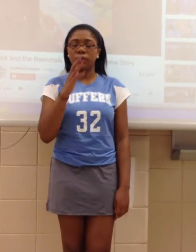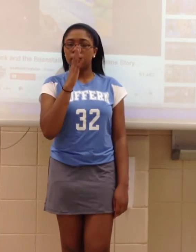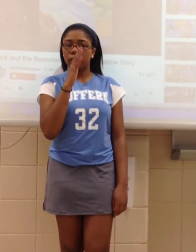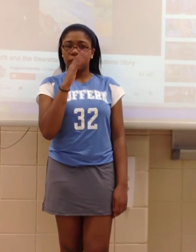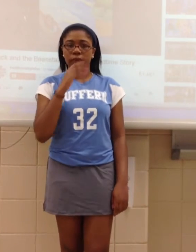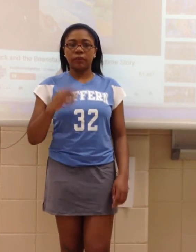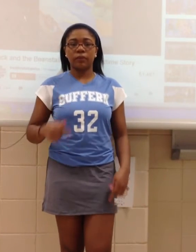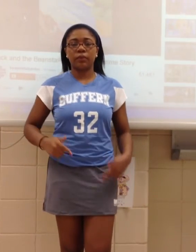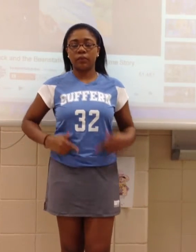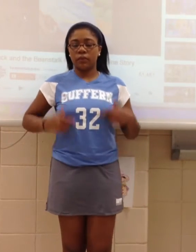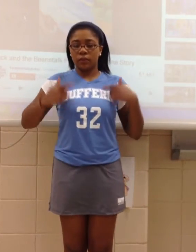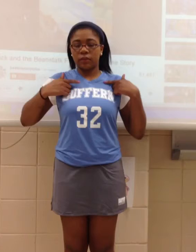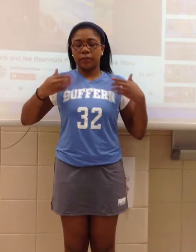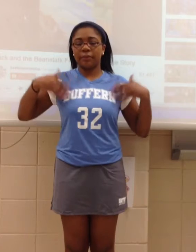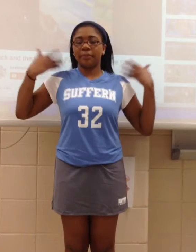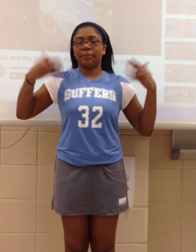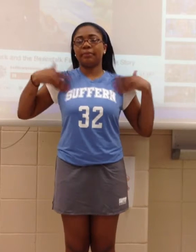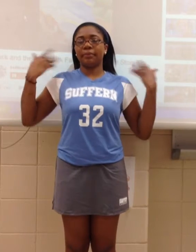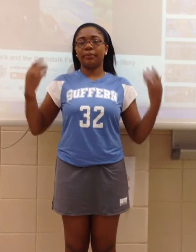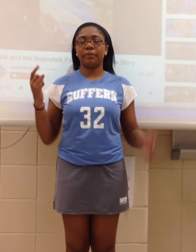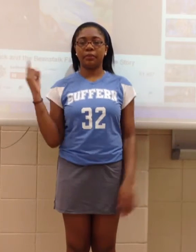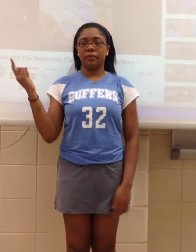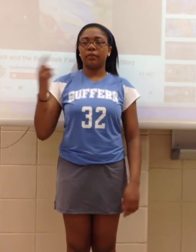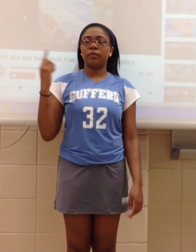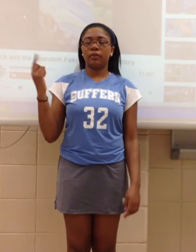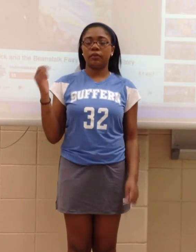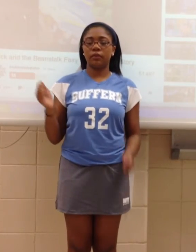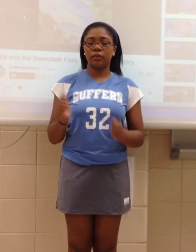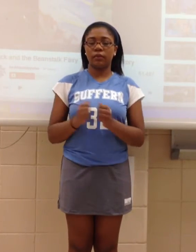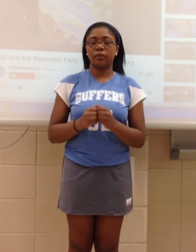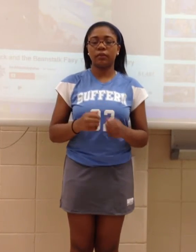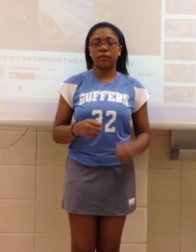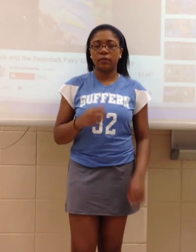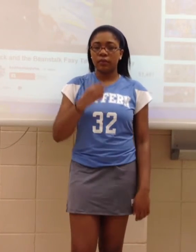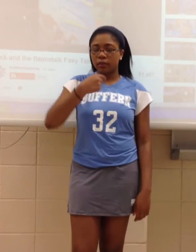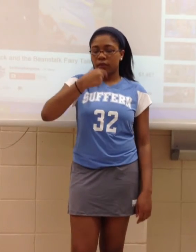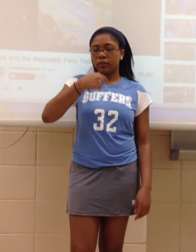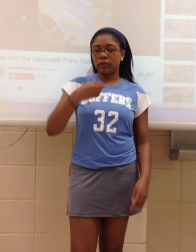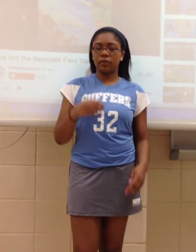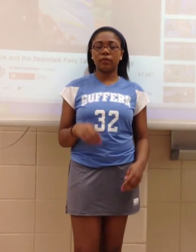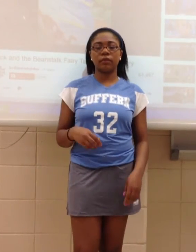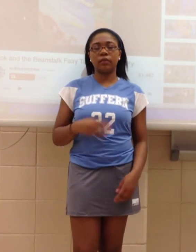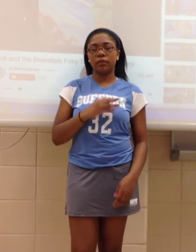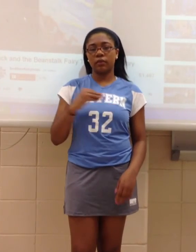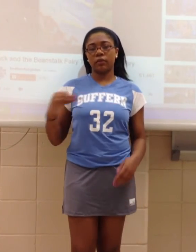mother, they lived happily ever after with a wonderful head and the magical golden heart.